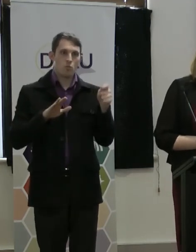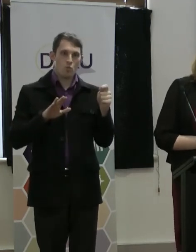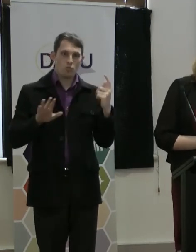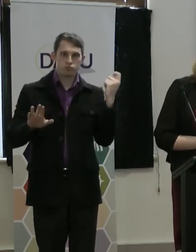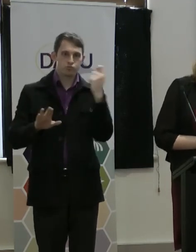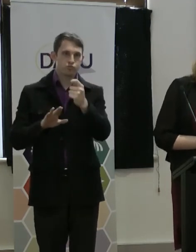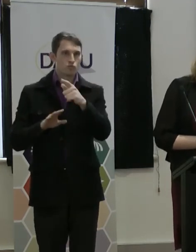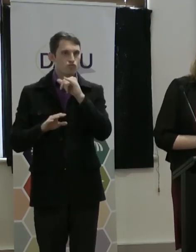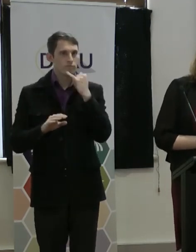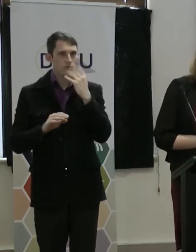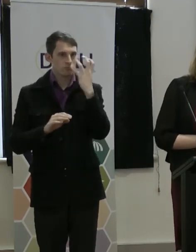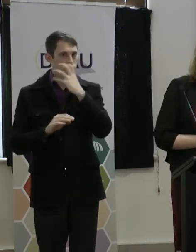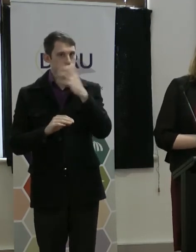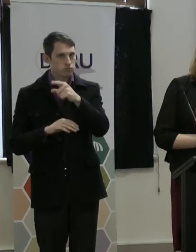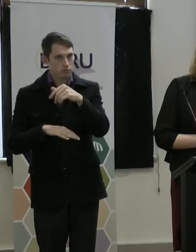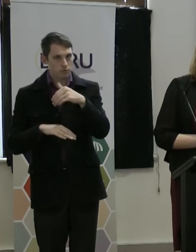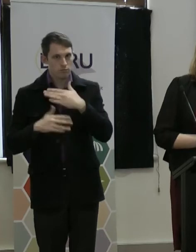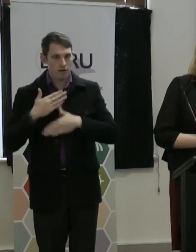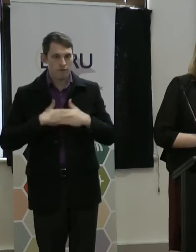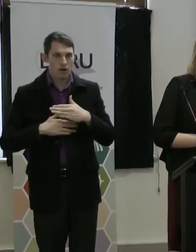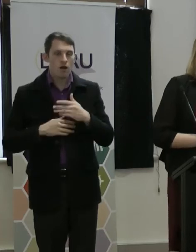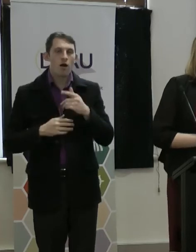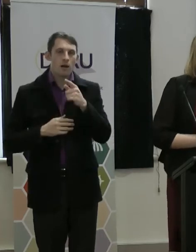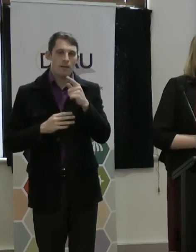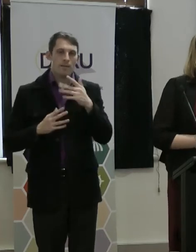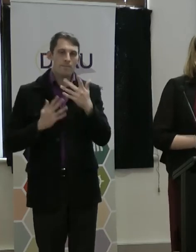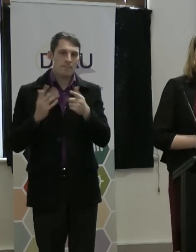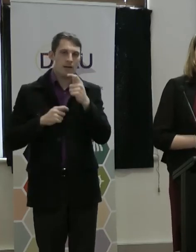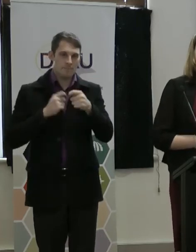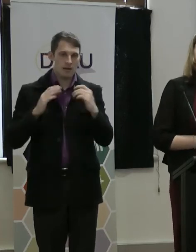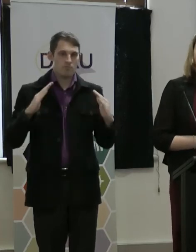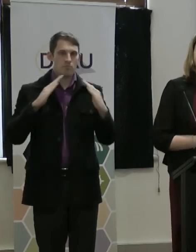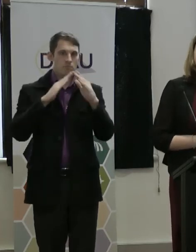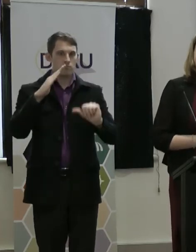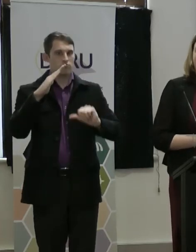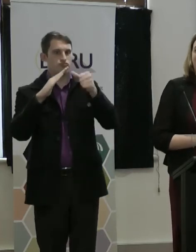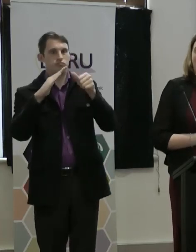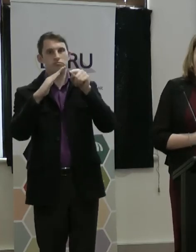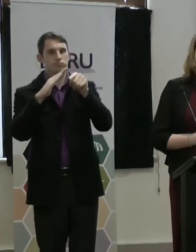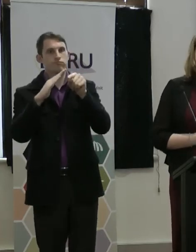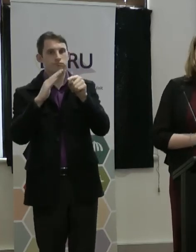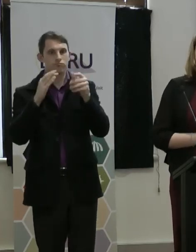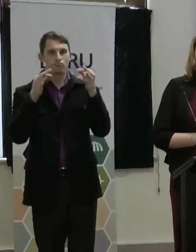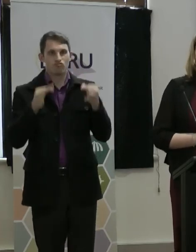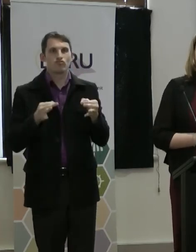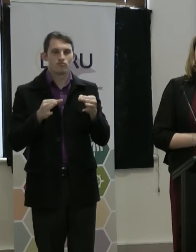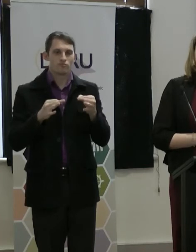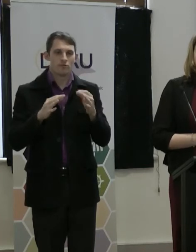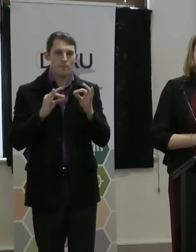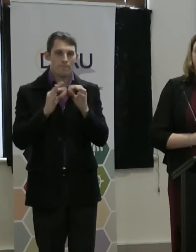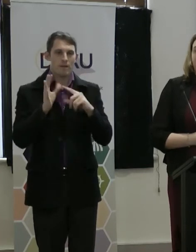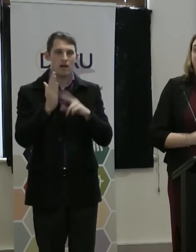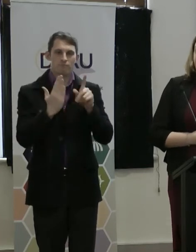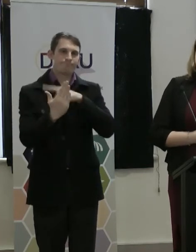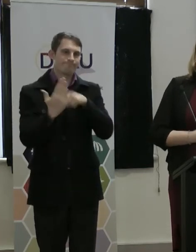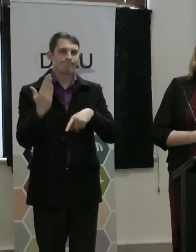against workers, that's the sort of cases that make it to the pointy end of that triangle, which is the banning orders